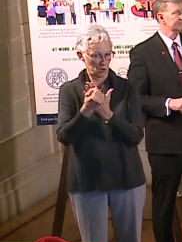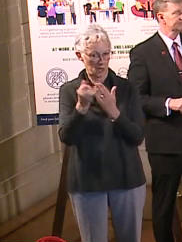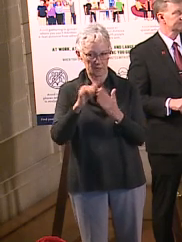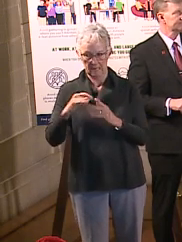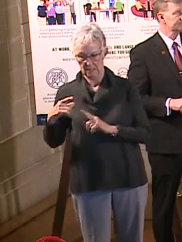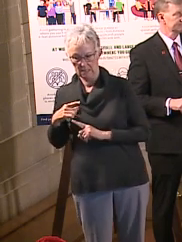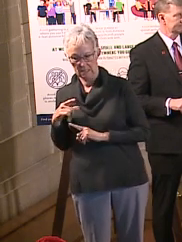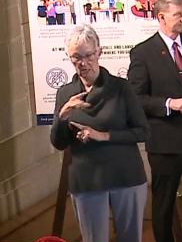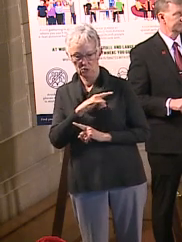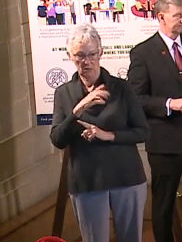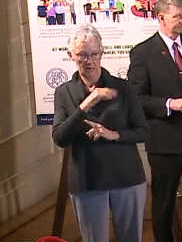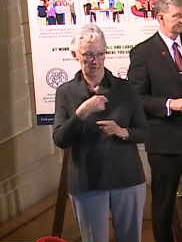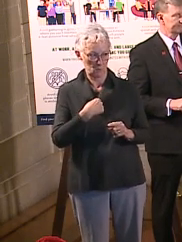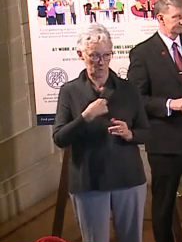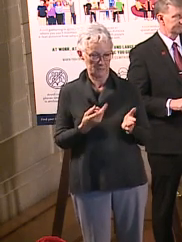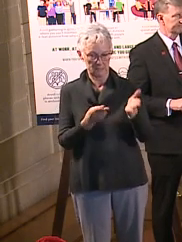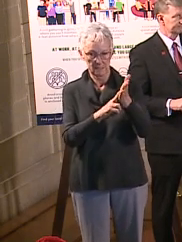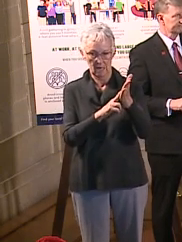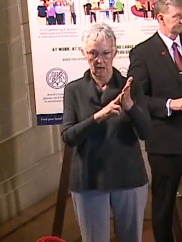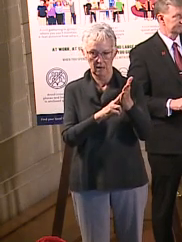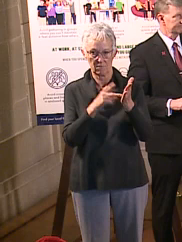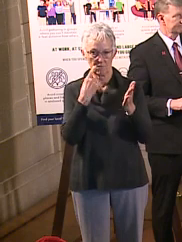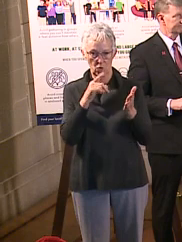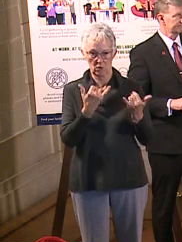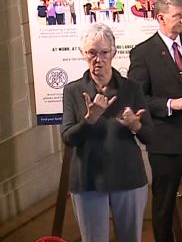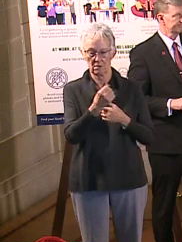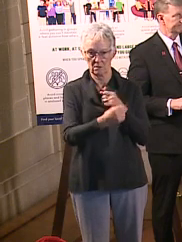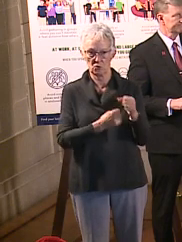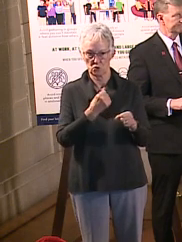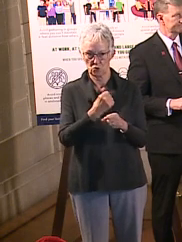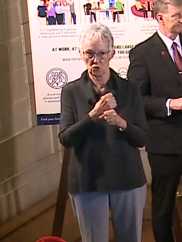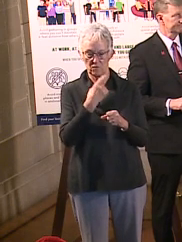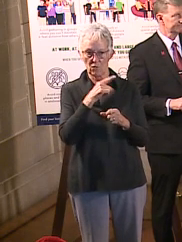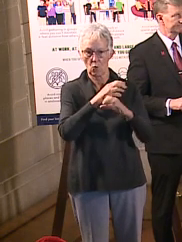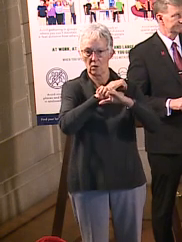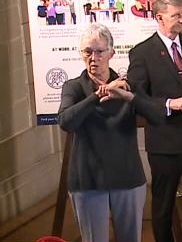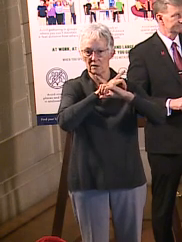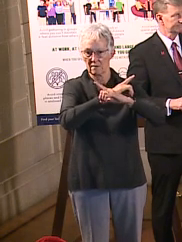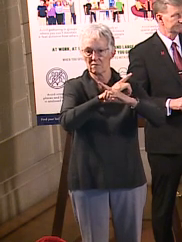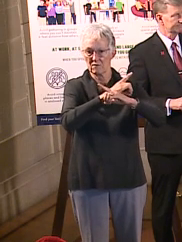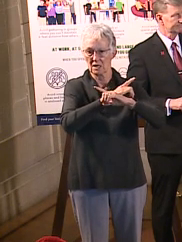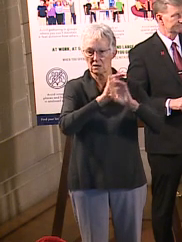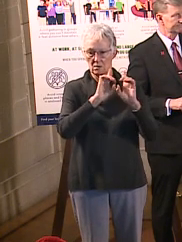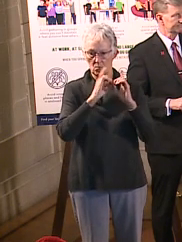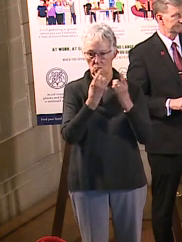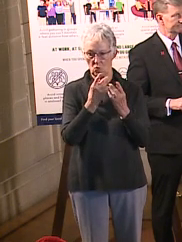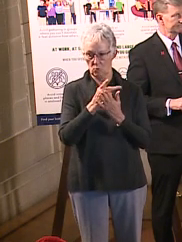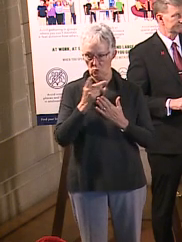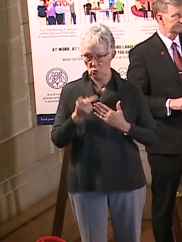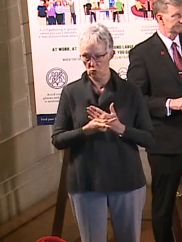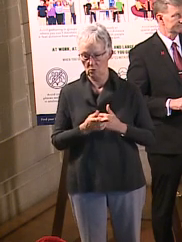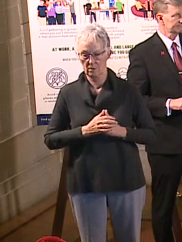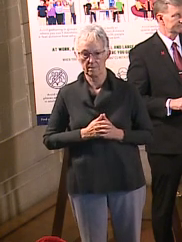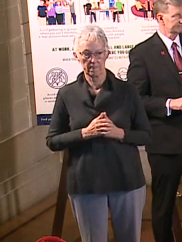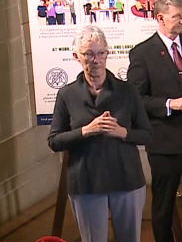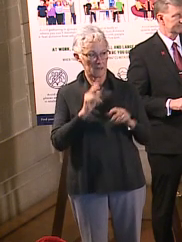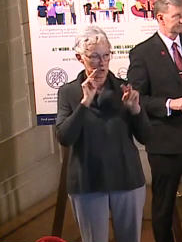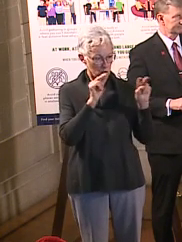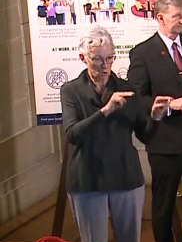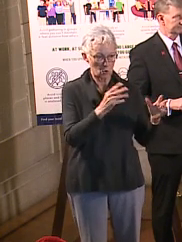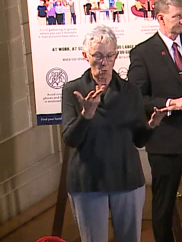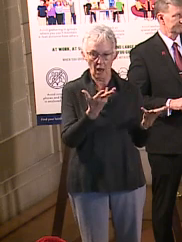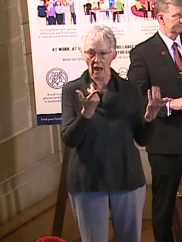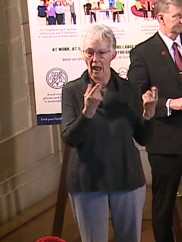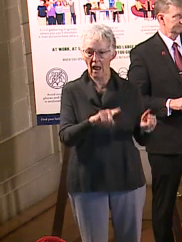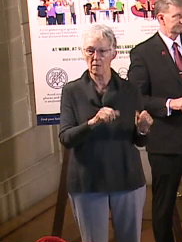and myself signed off on for this year to compete for that Defense Department program. If you look at what's happened with the VA